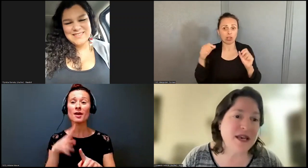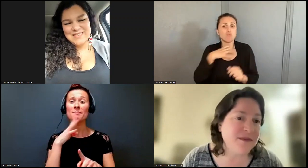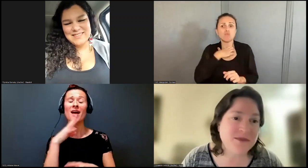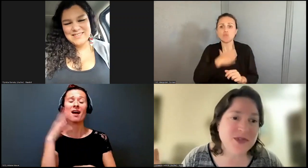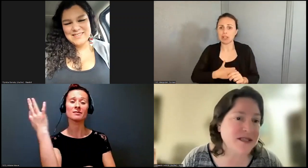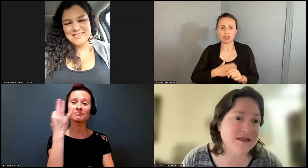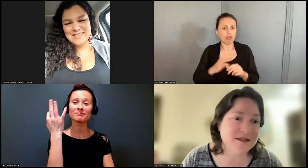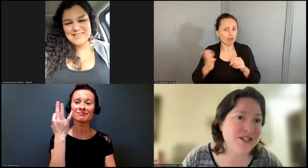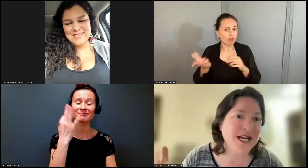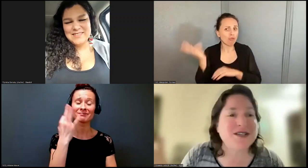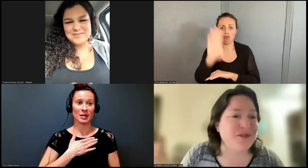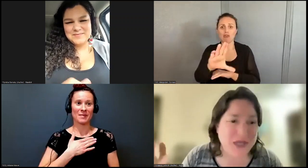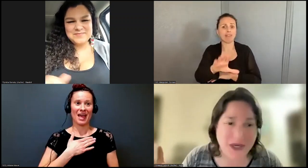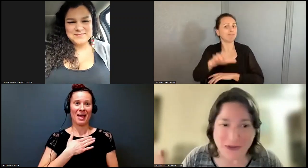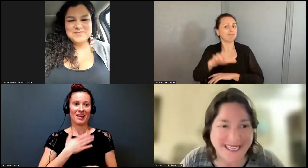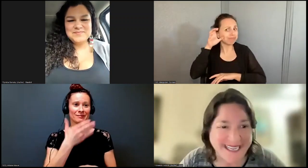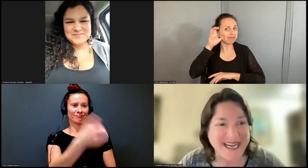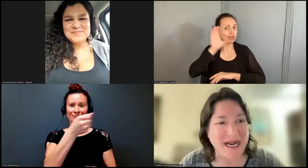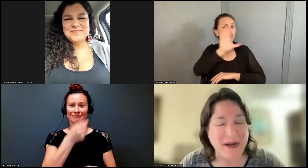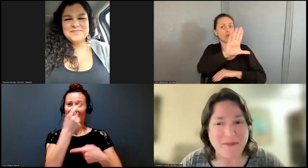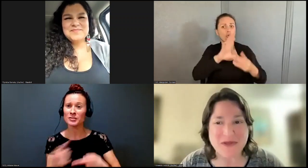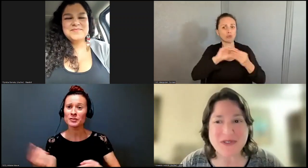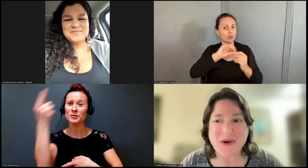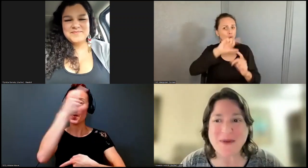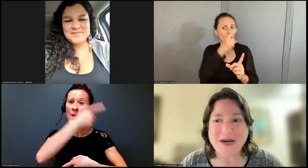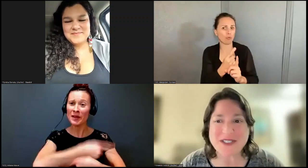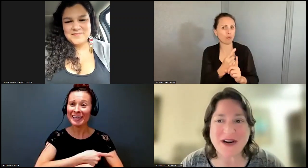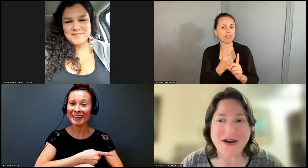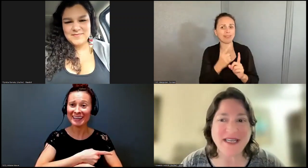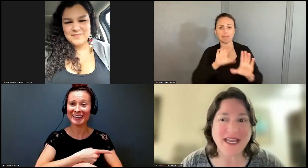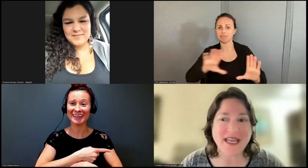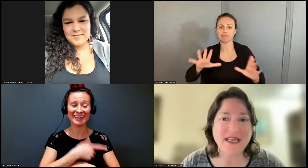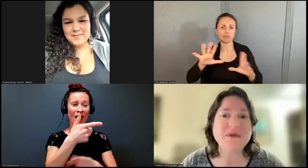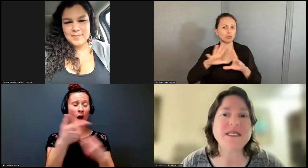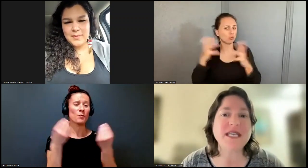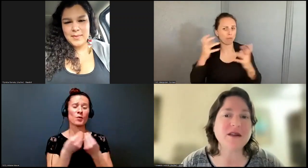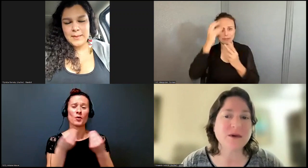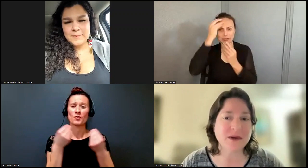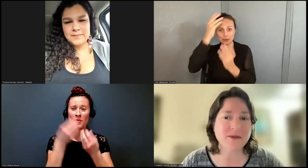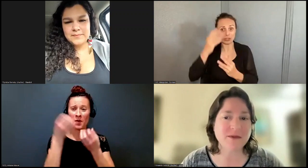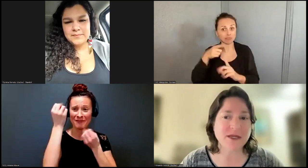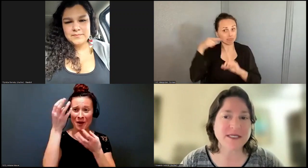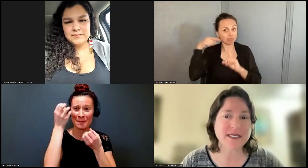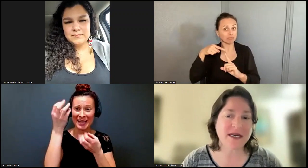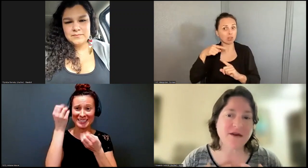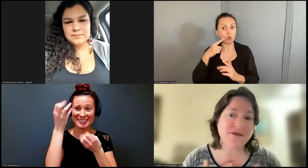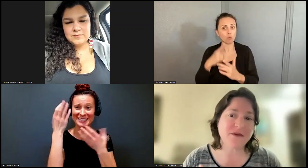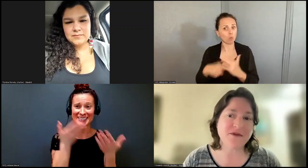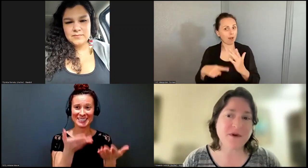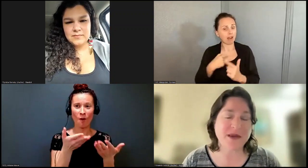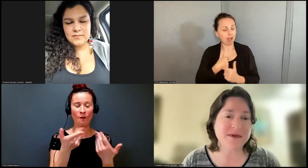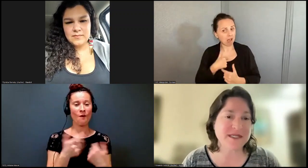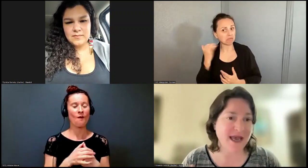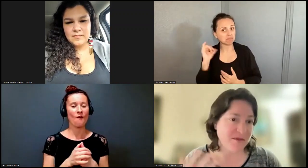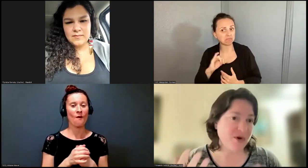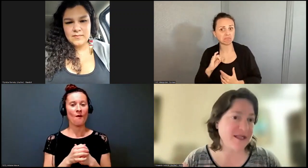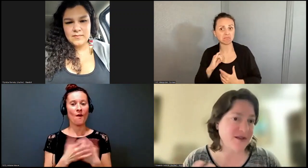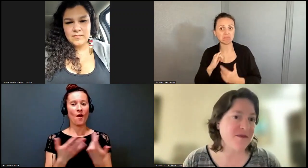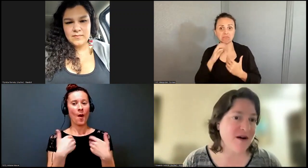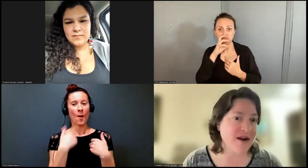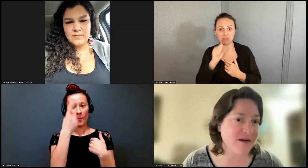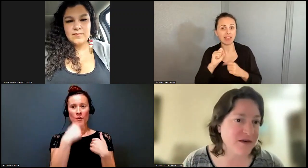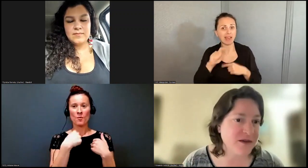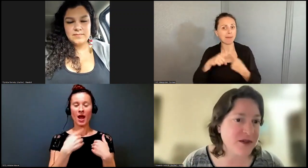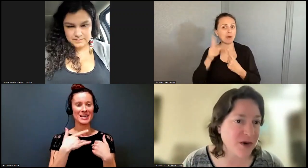we had a day just for you. There's so much there. And in particular, what really resonated for me was that